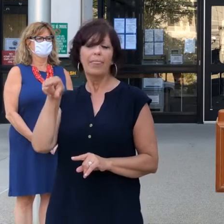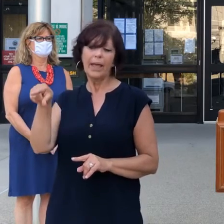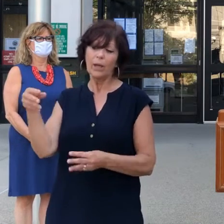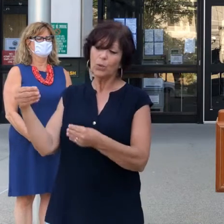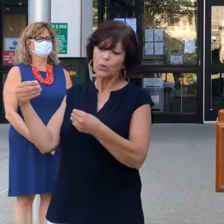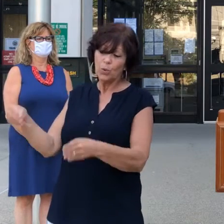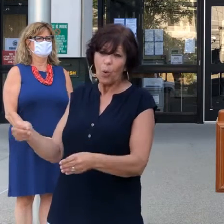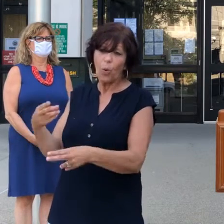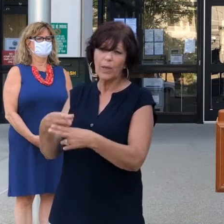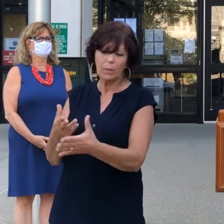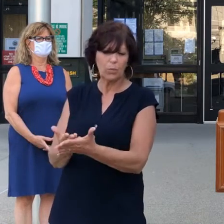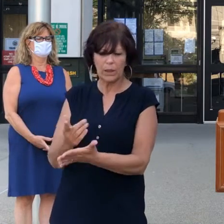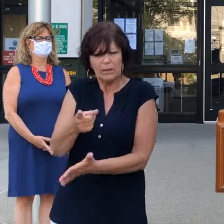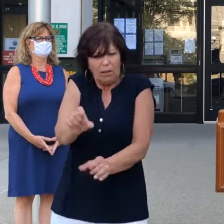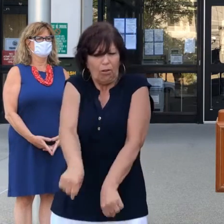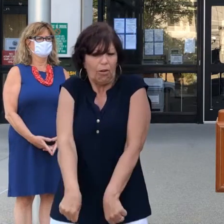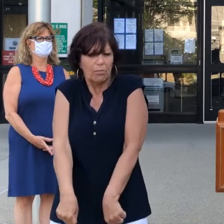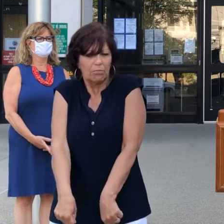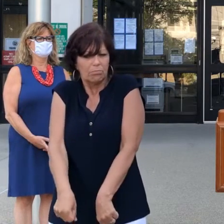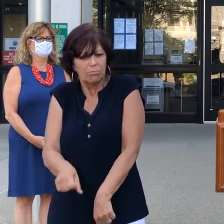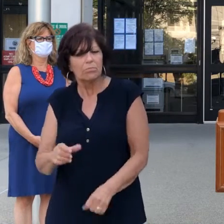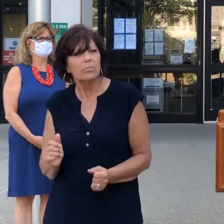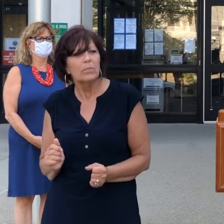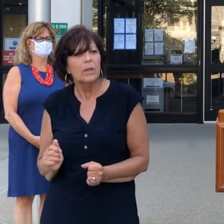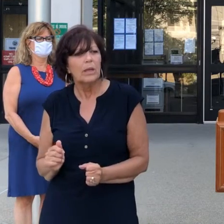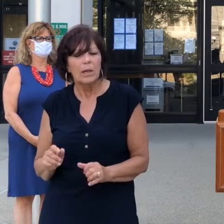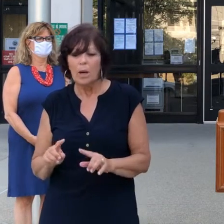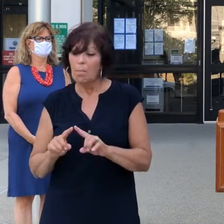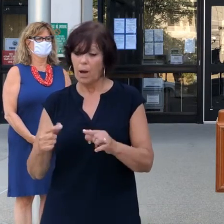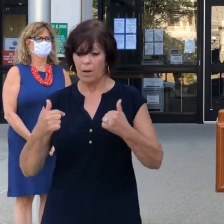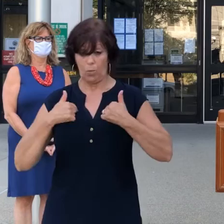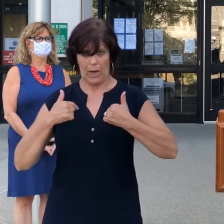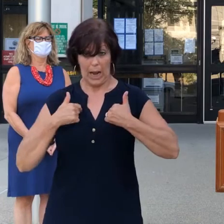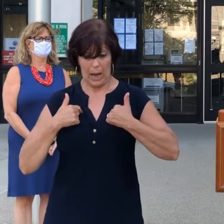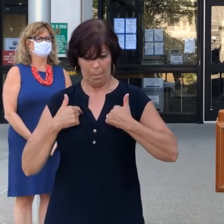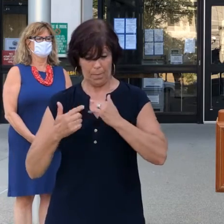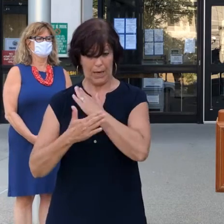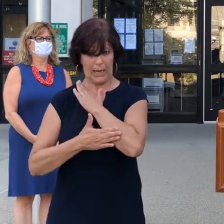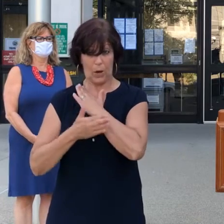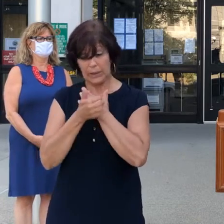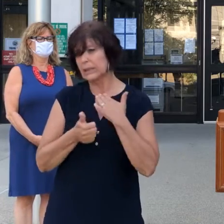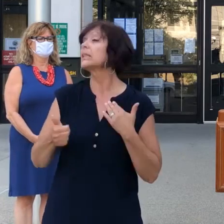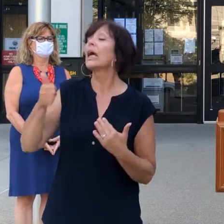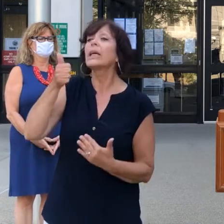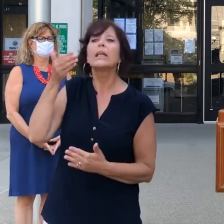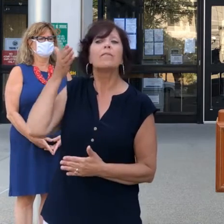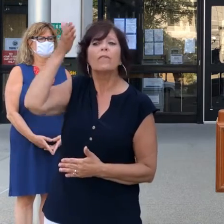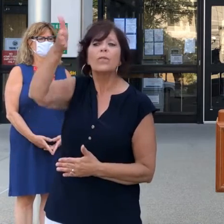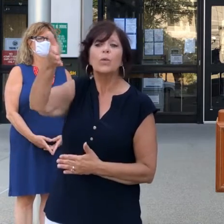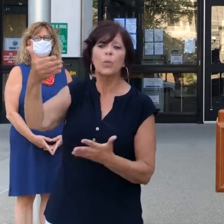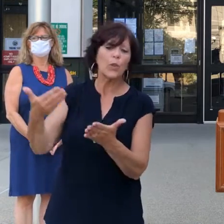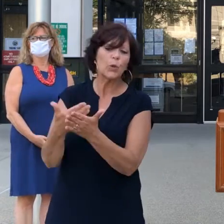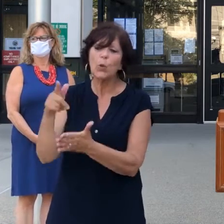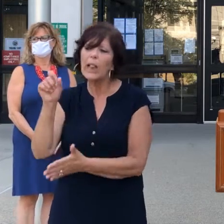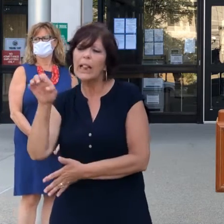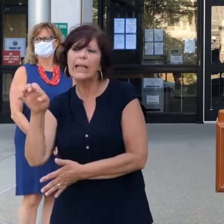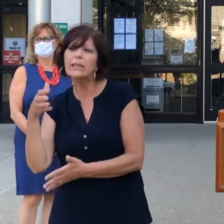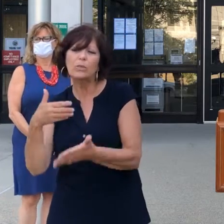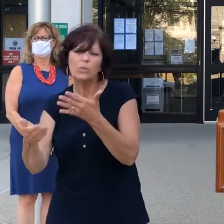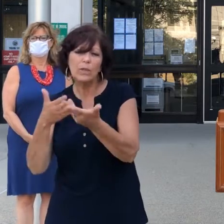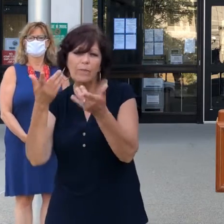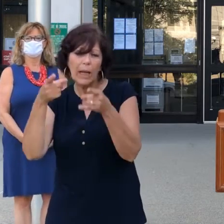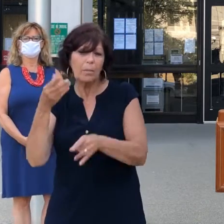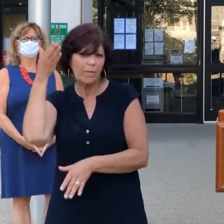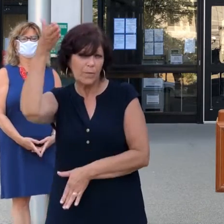rights. They could do that legally. As long as I'm county executive, we're going to have as we go in the future with any new lease or whatever happens in the